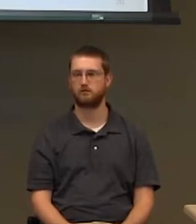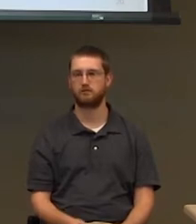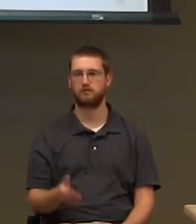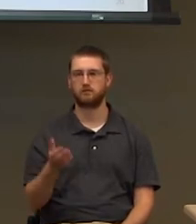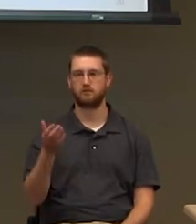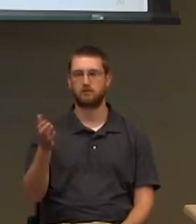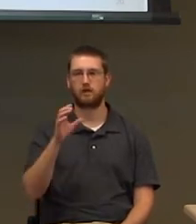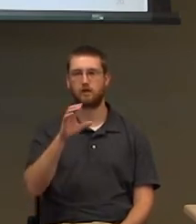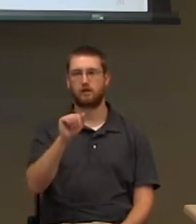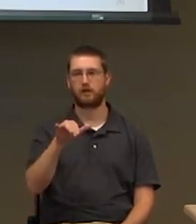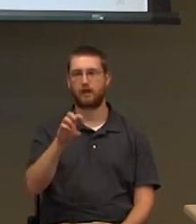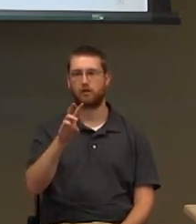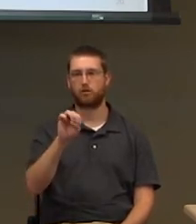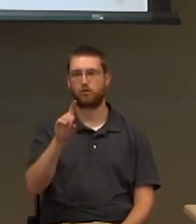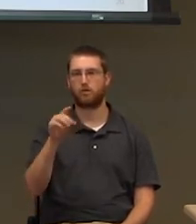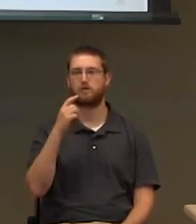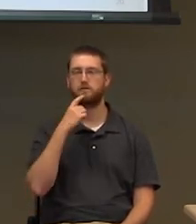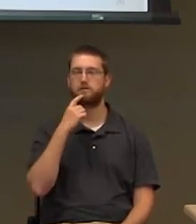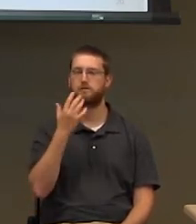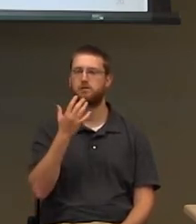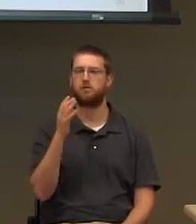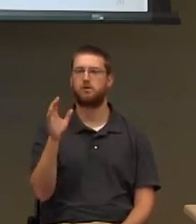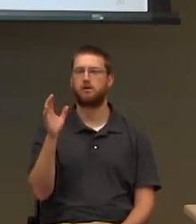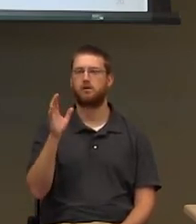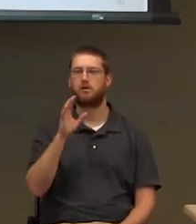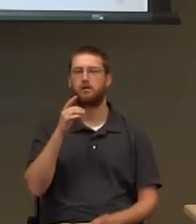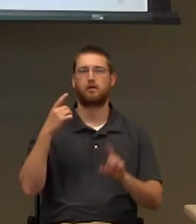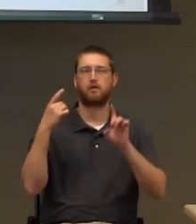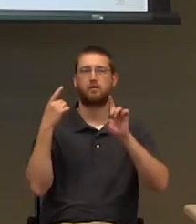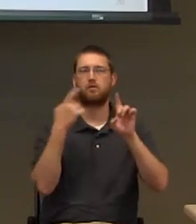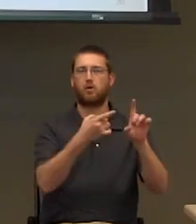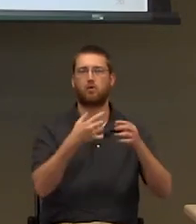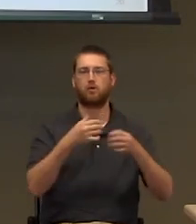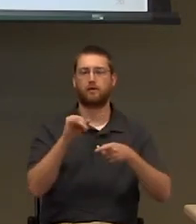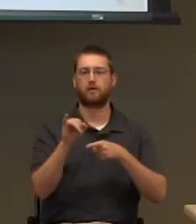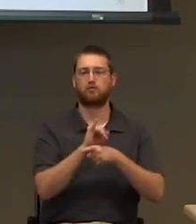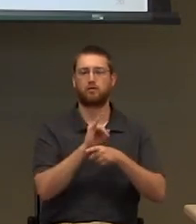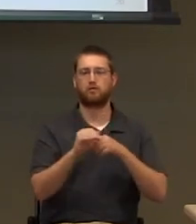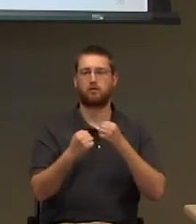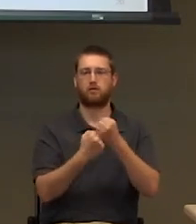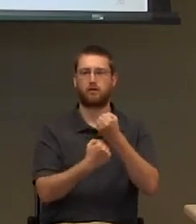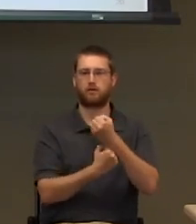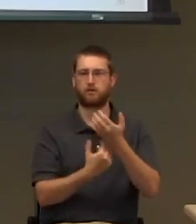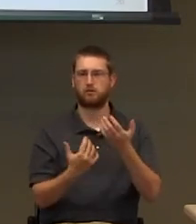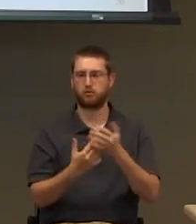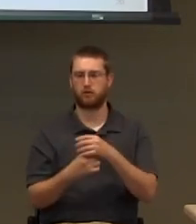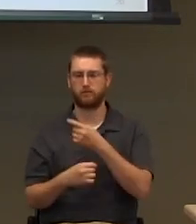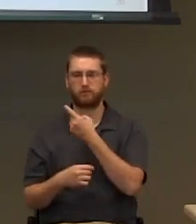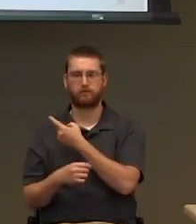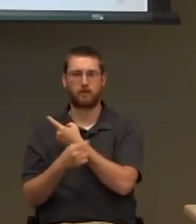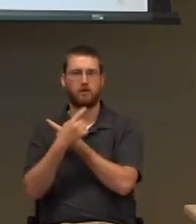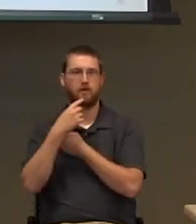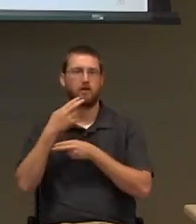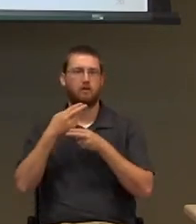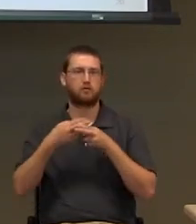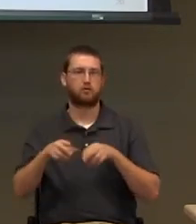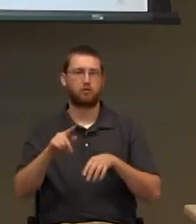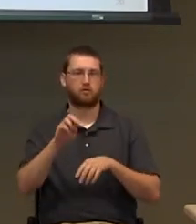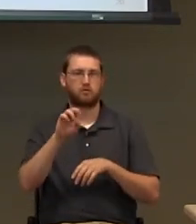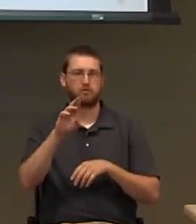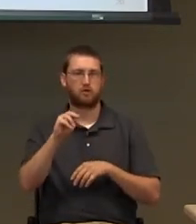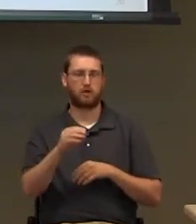What do you see the mission is of the Industrial Foundation? In the short term, they would be land